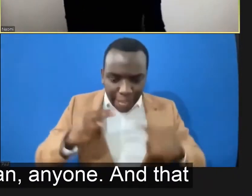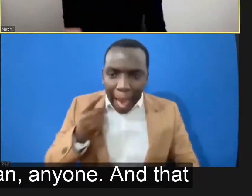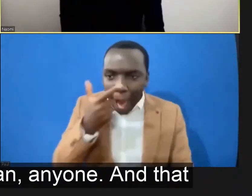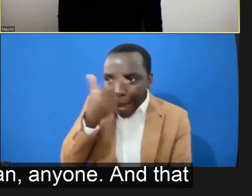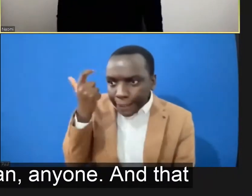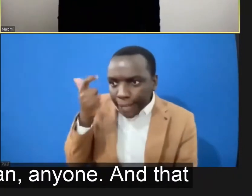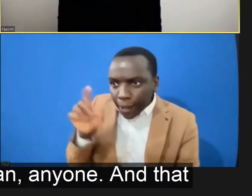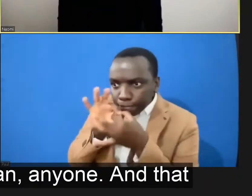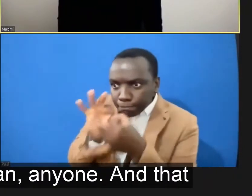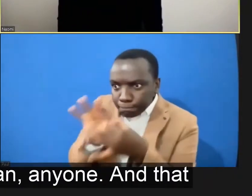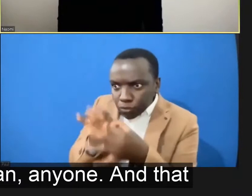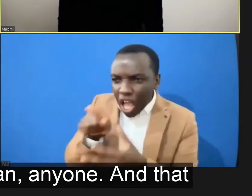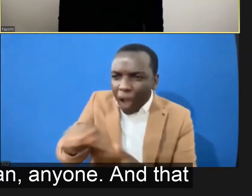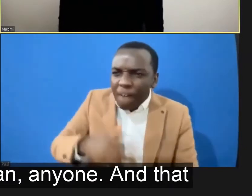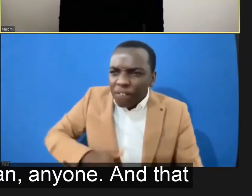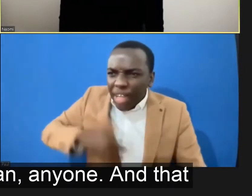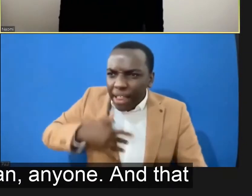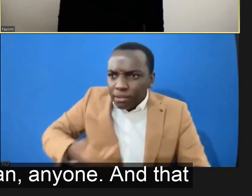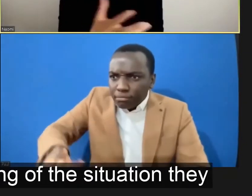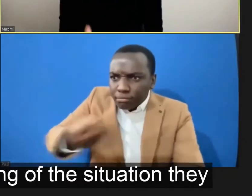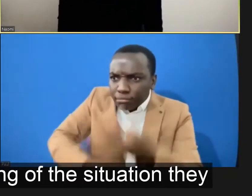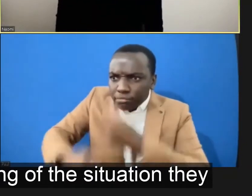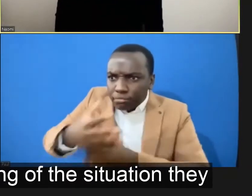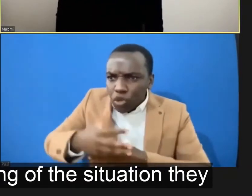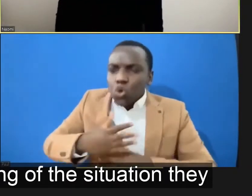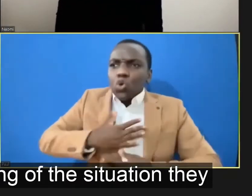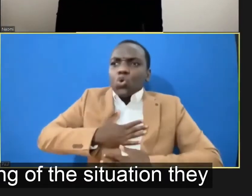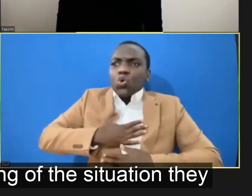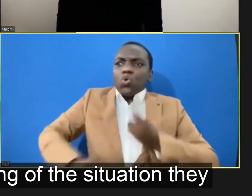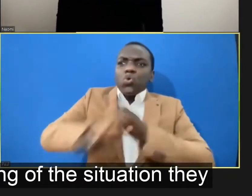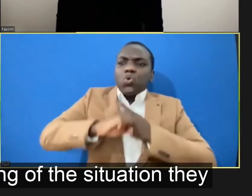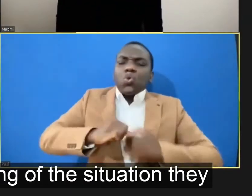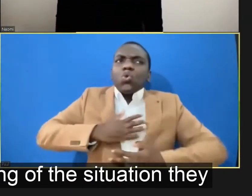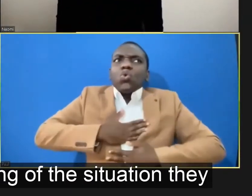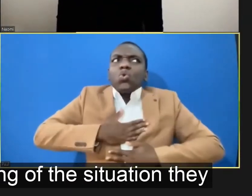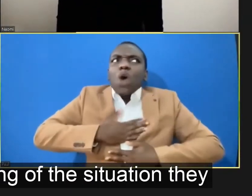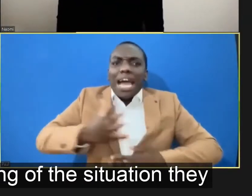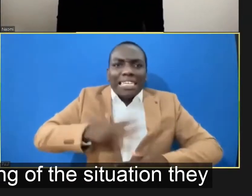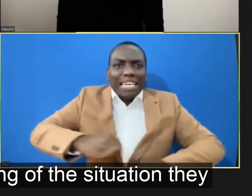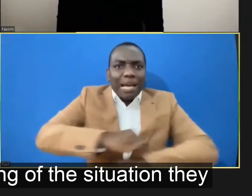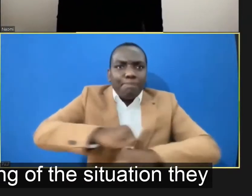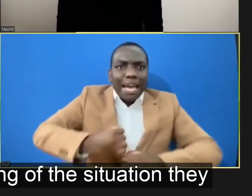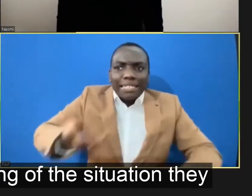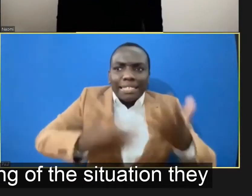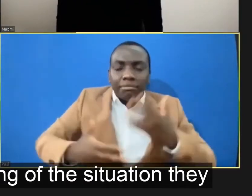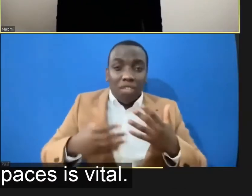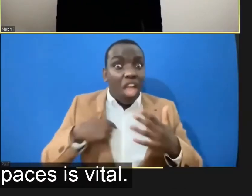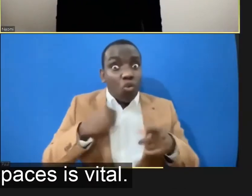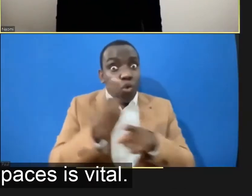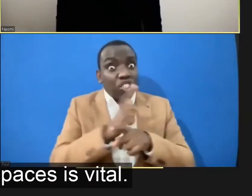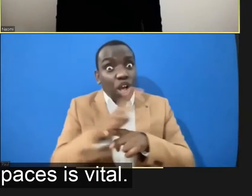anyone, and that encourages more understanding